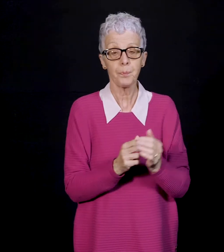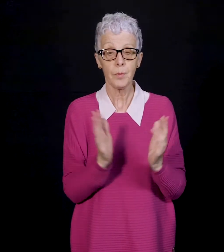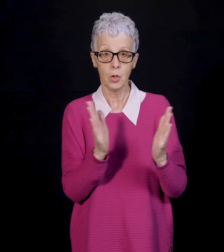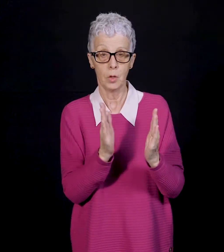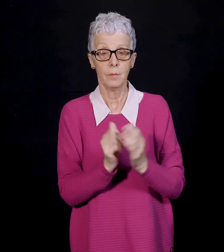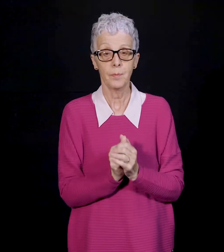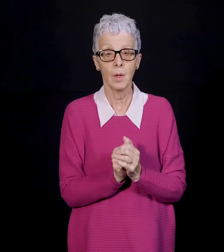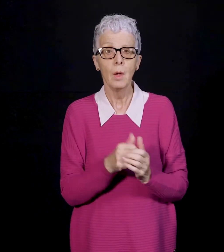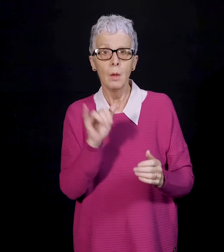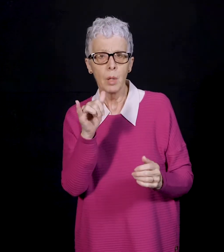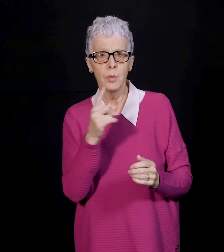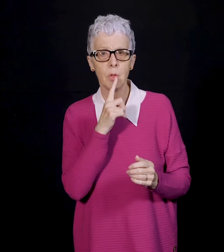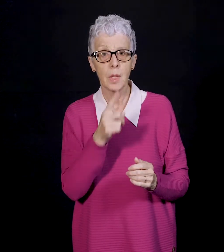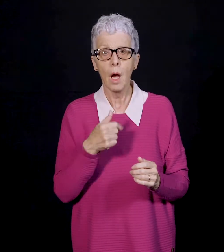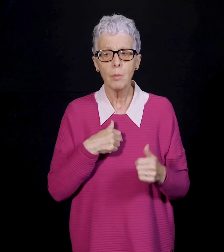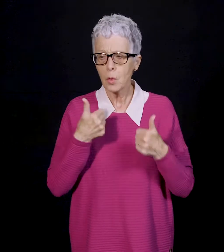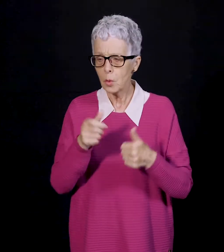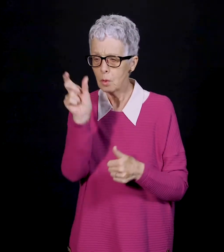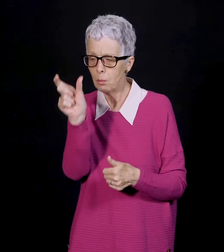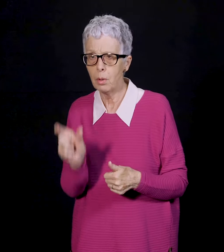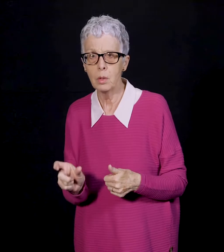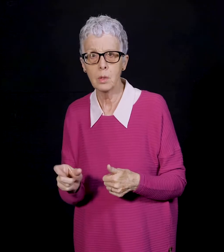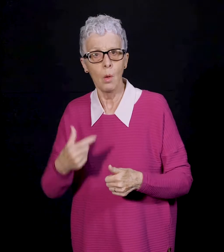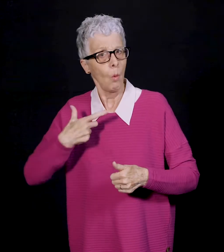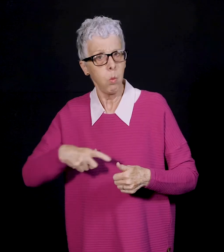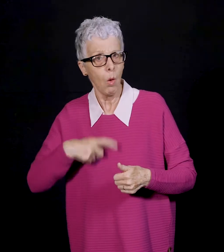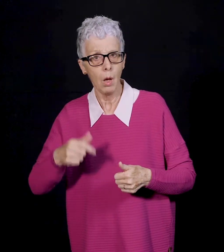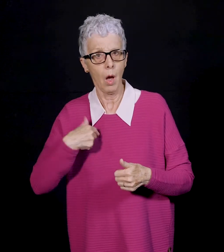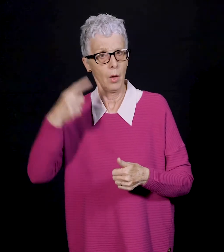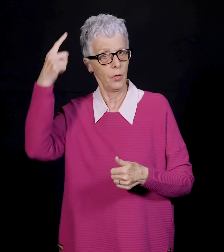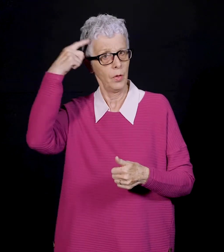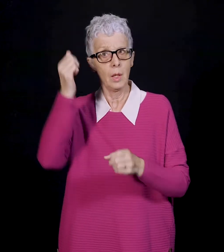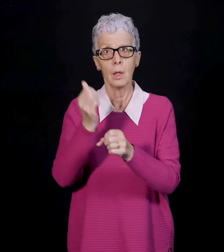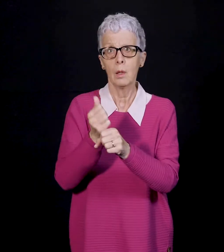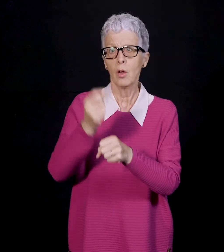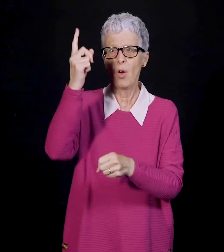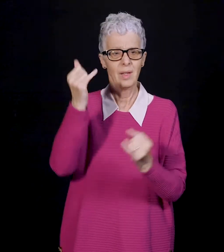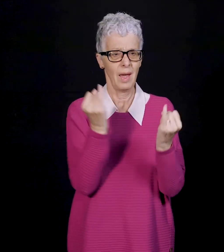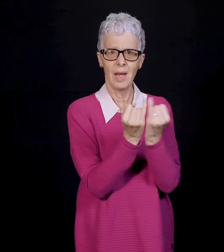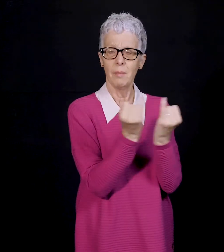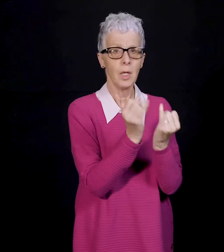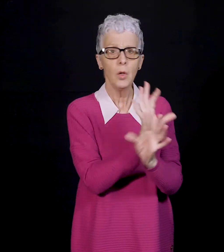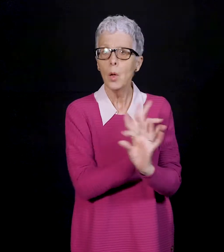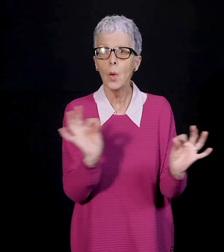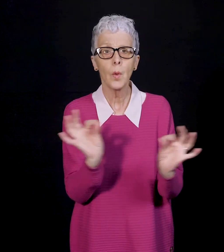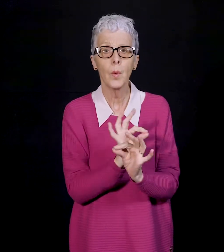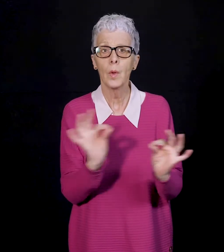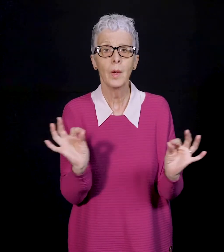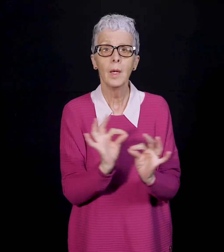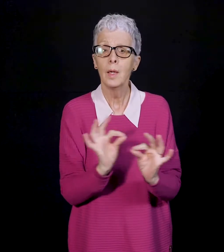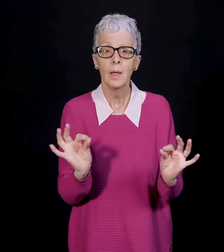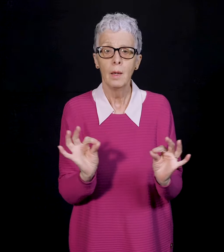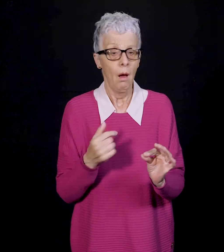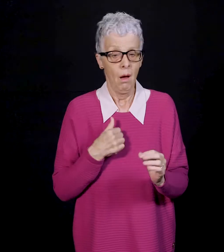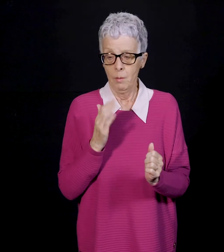Now, you might object and say, well, look, I'm a decent person. Why would I be considered as God's enemies, as one of God's enemies? You